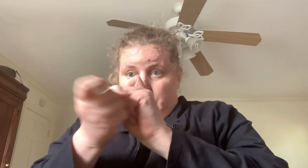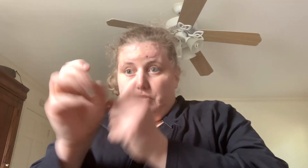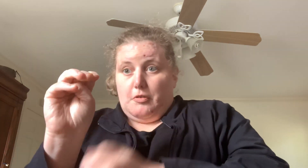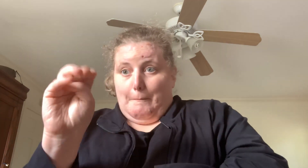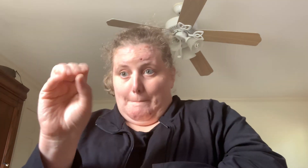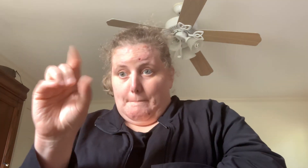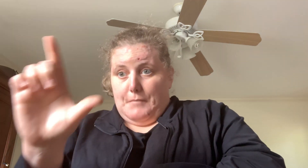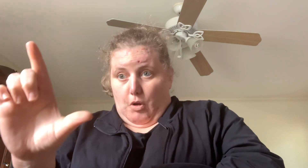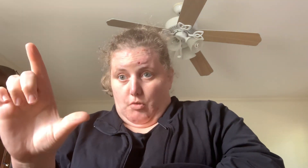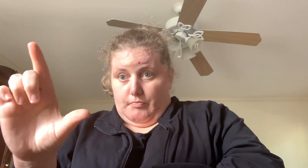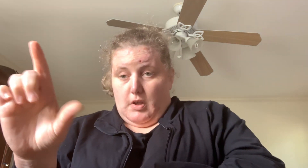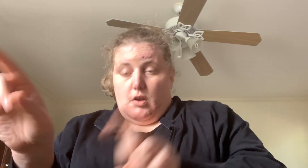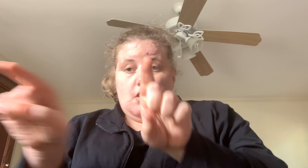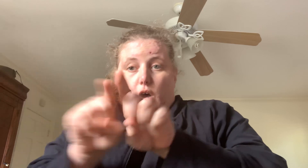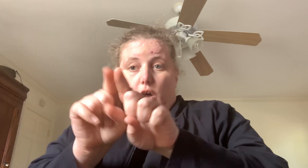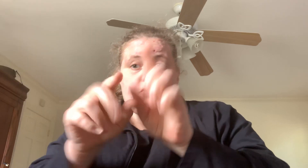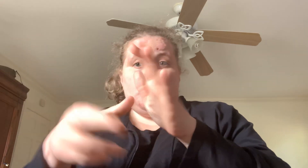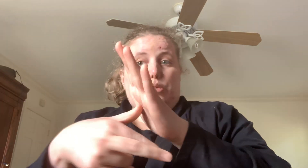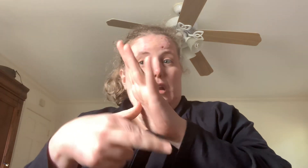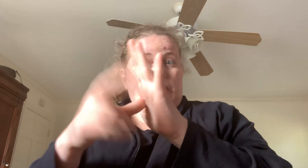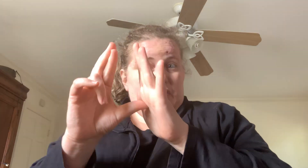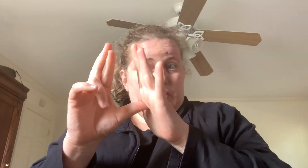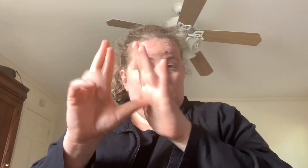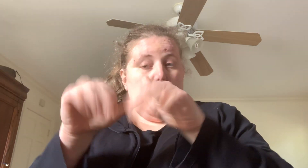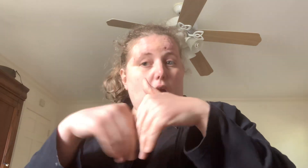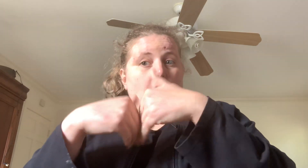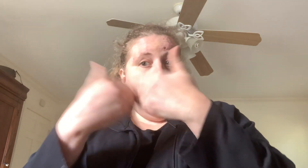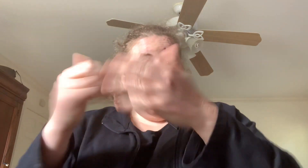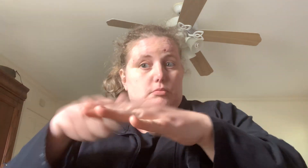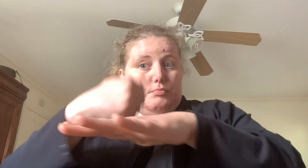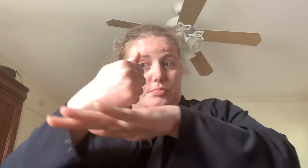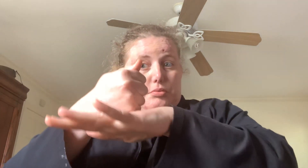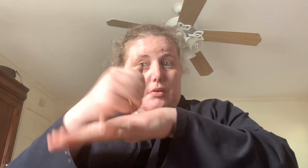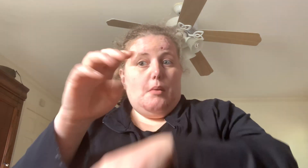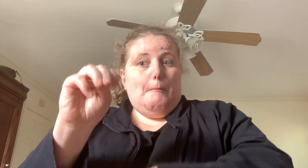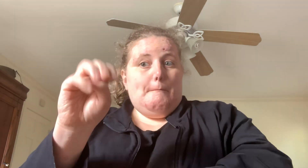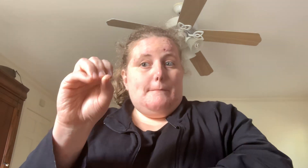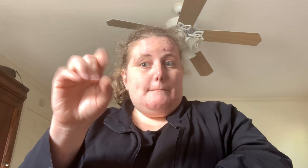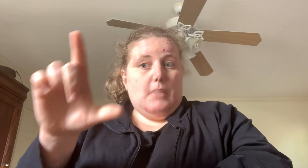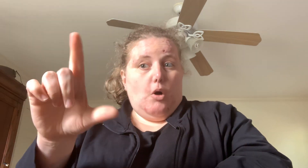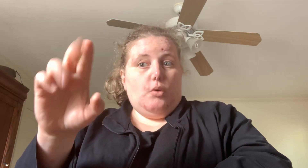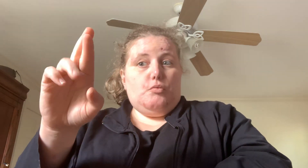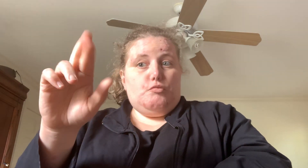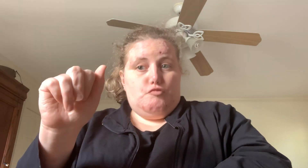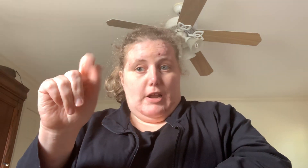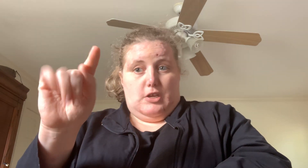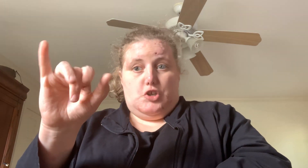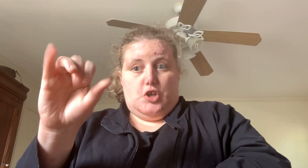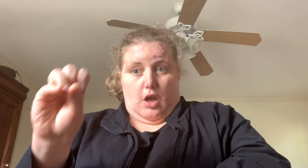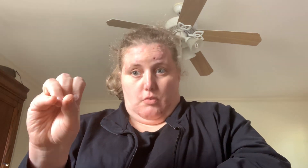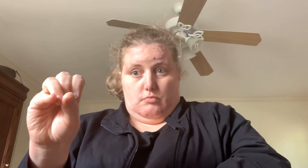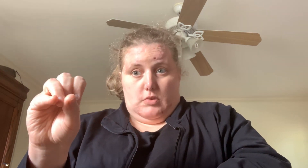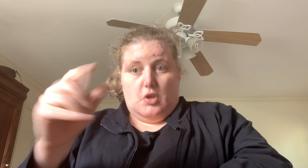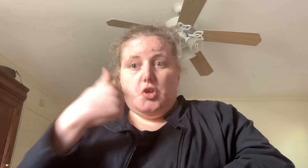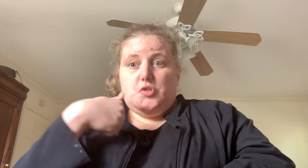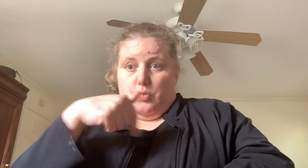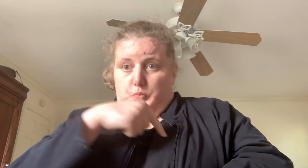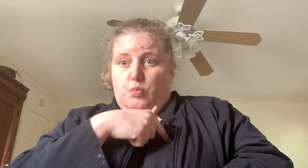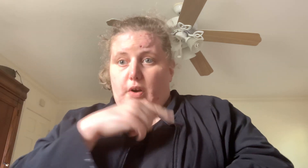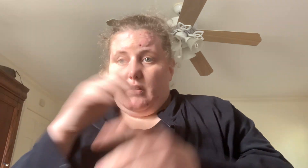to do mole ratios. So we're going to start off with the equation, which is a simple synthesis equation of copper